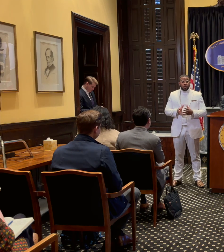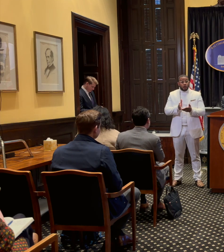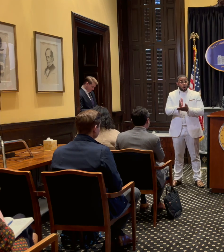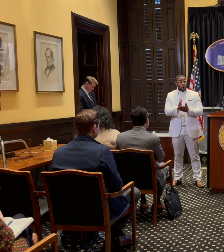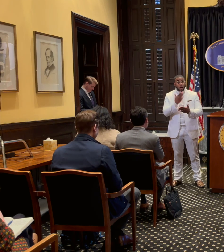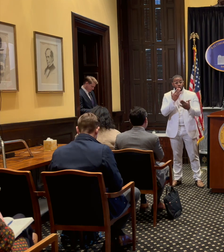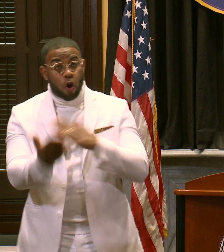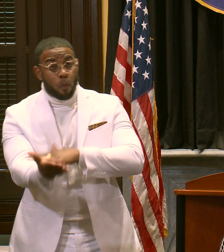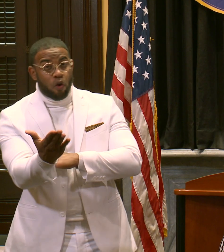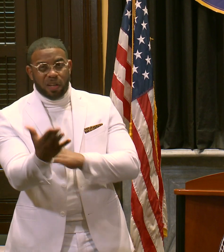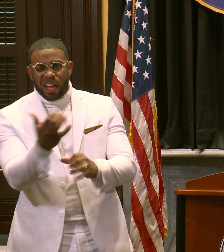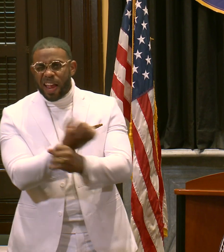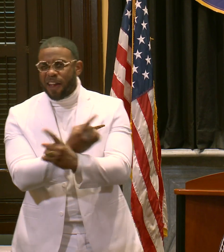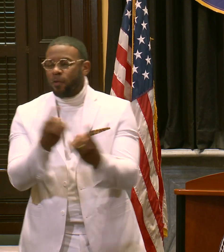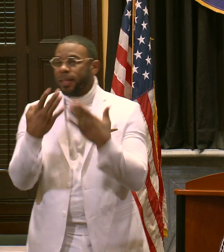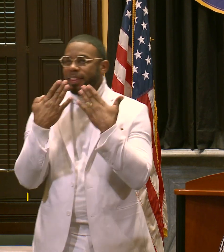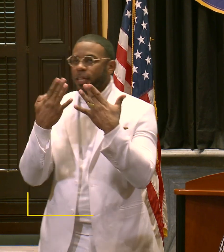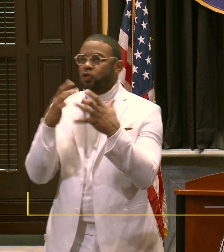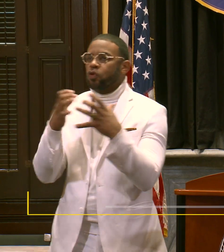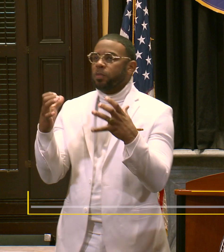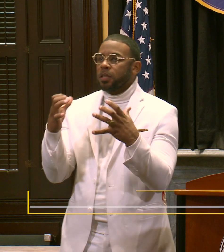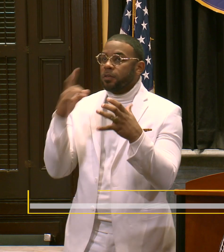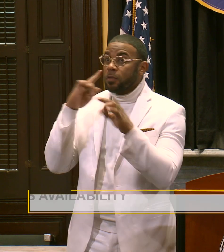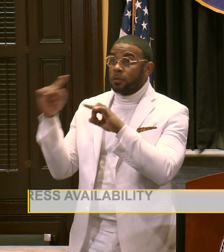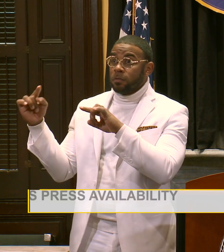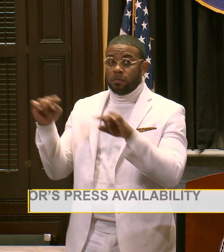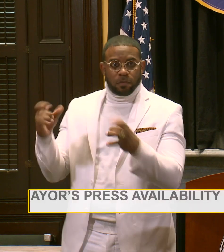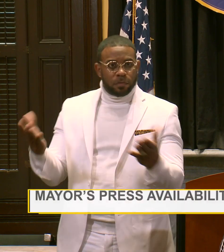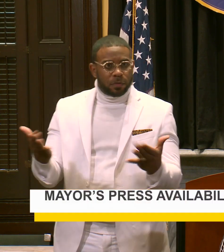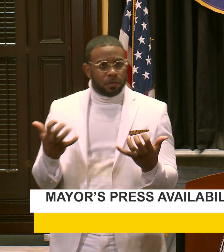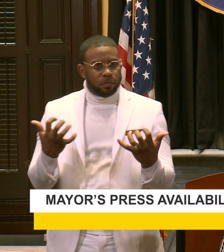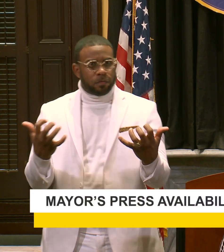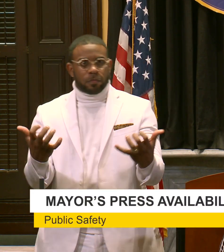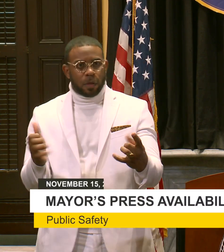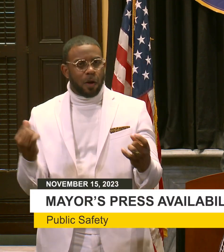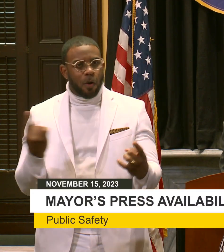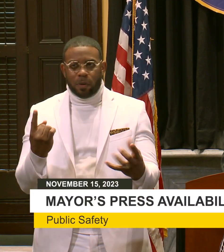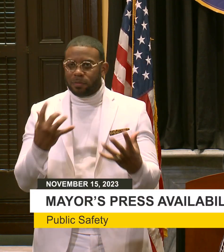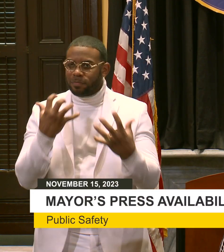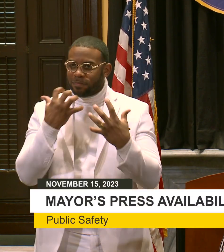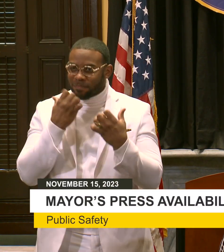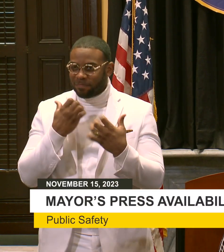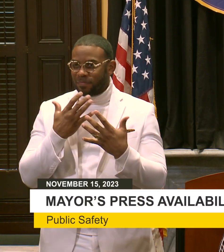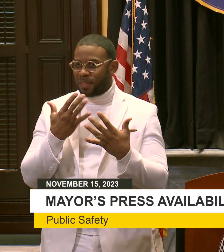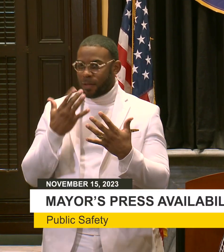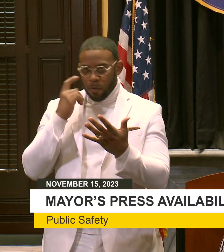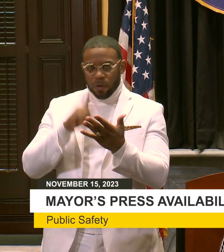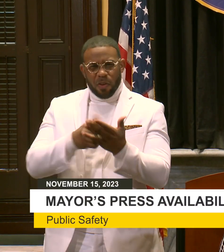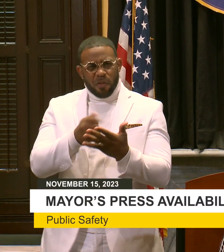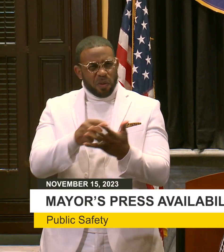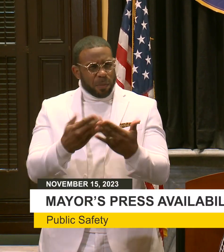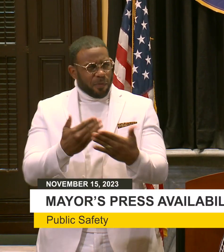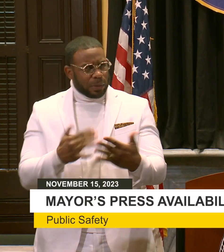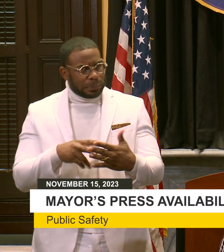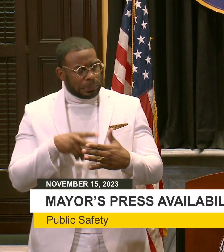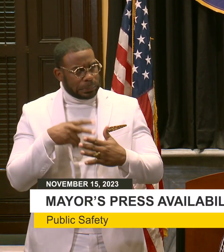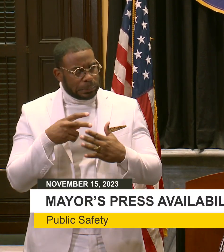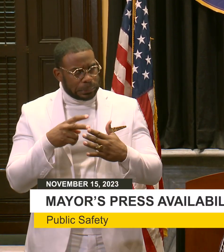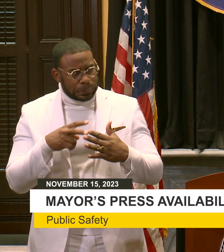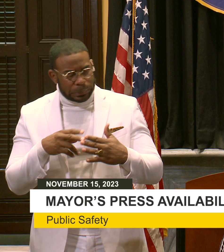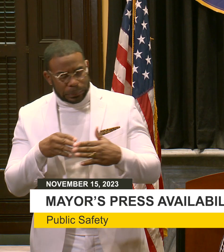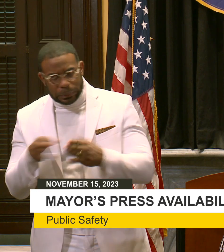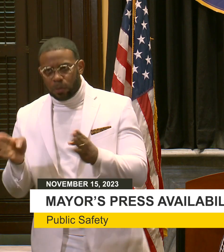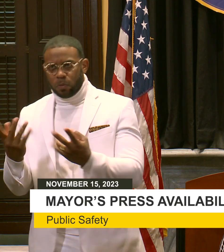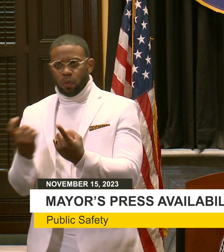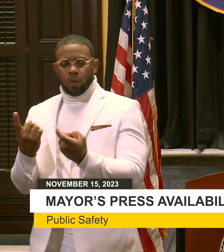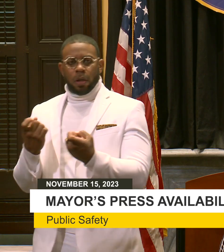right. Good morning, everyone, and thank you all for being here. As always, I want to note a few things before we jump to questions, and